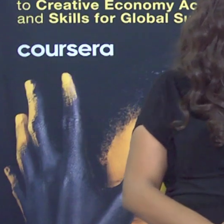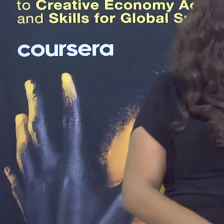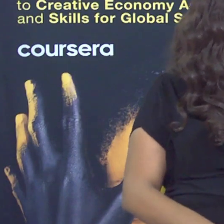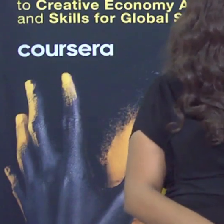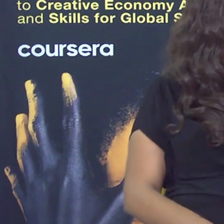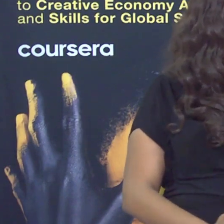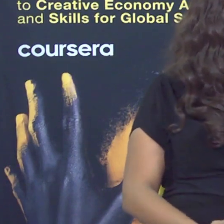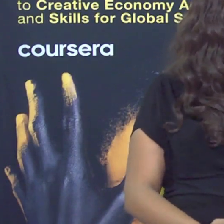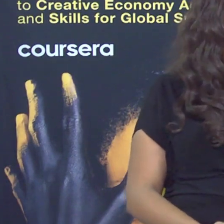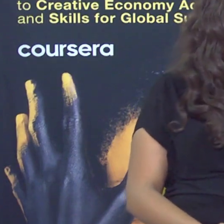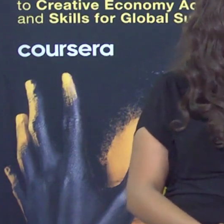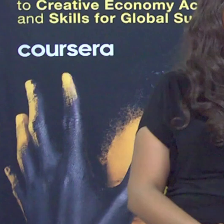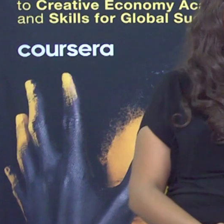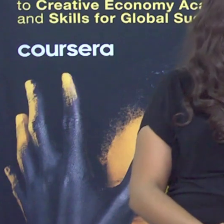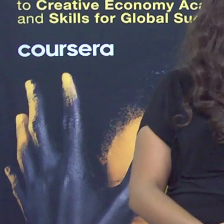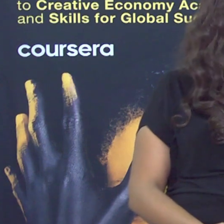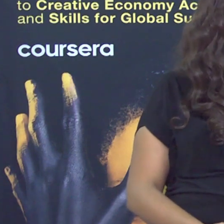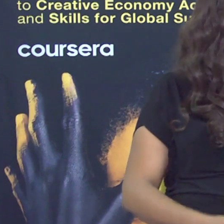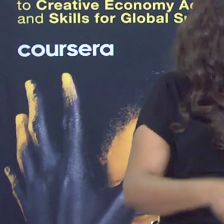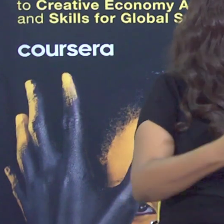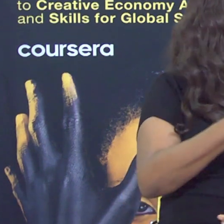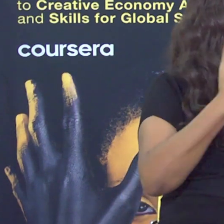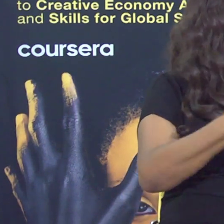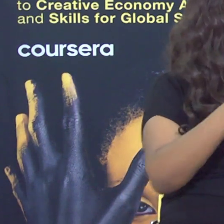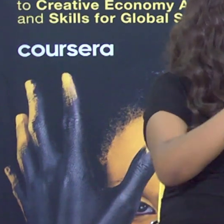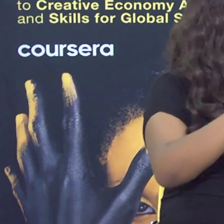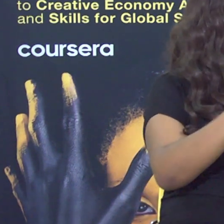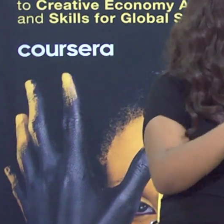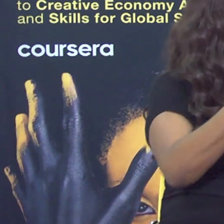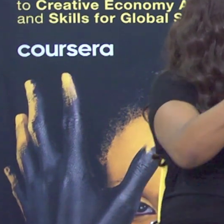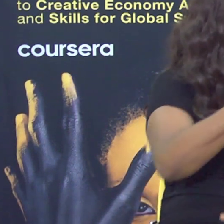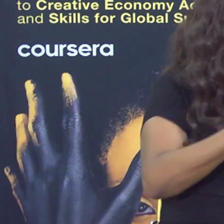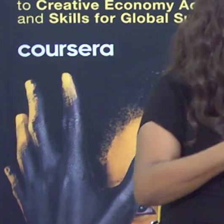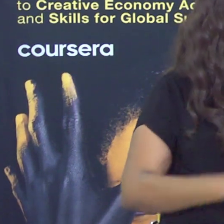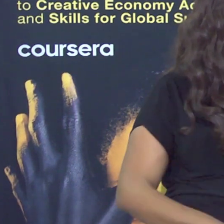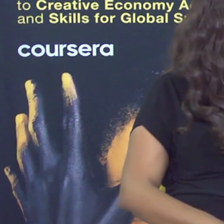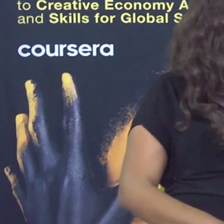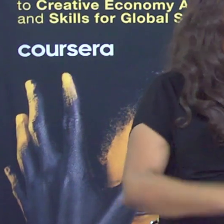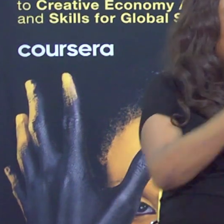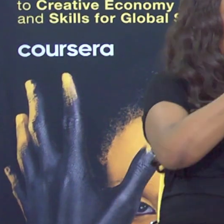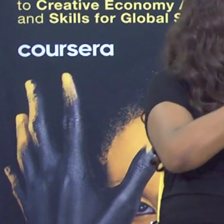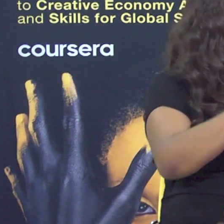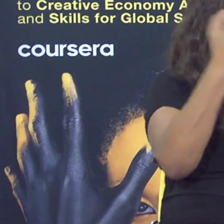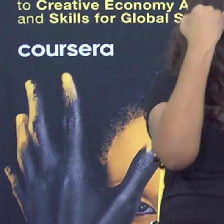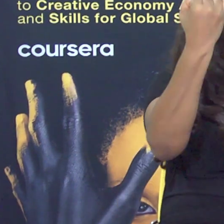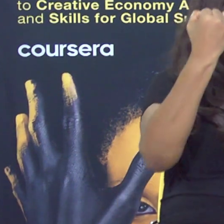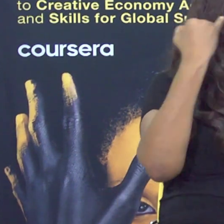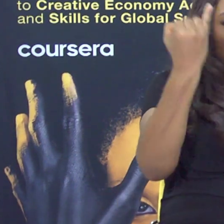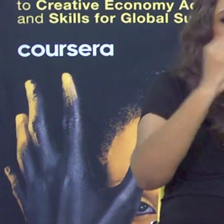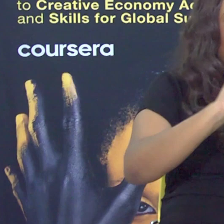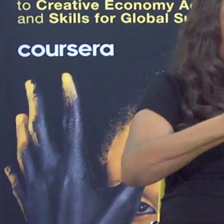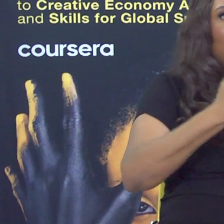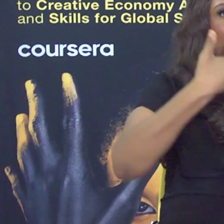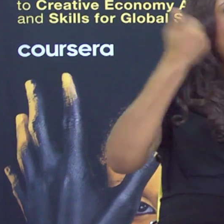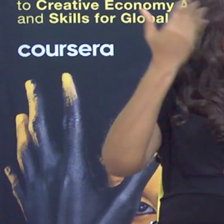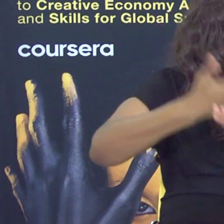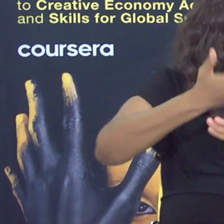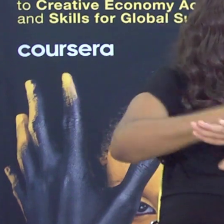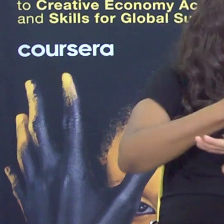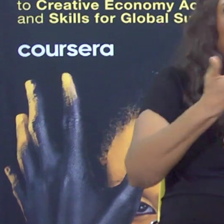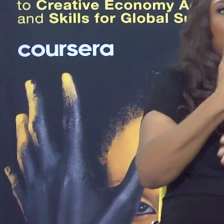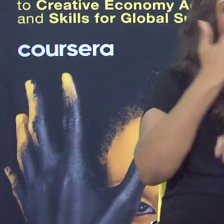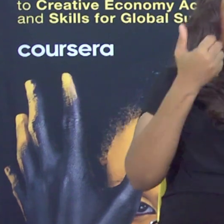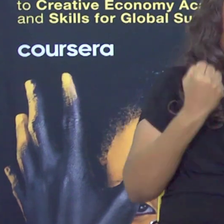All right, sir. Dwayne, any great stories? Any uplifting ones? Any suggestions to people on how they could be better